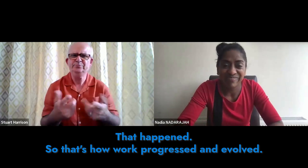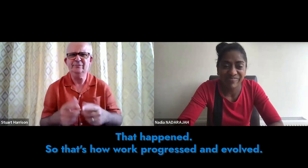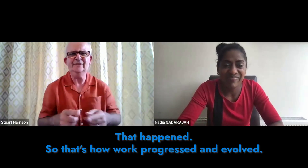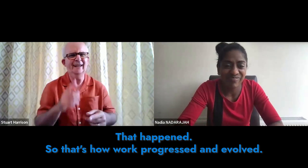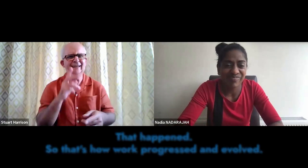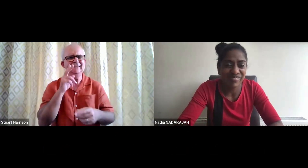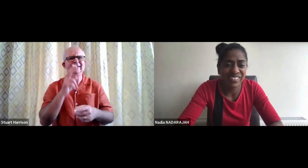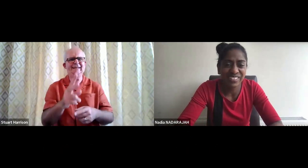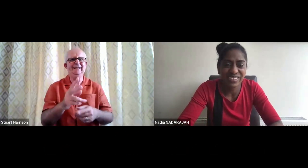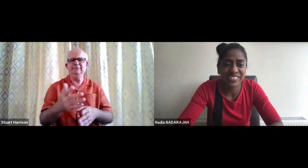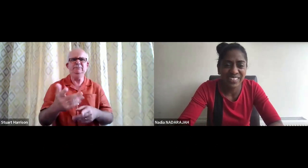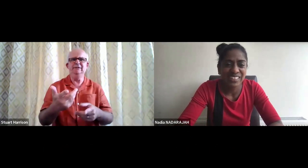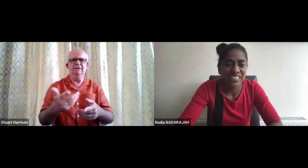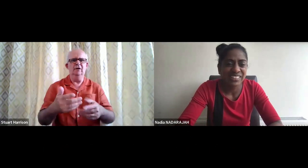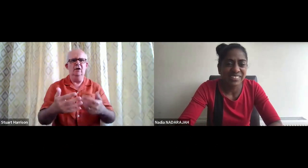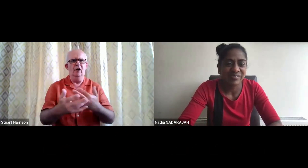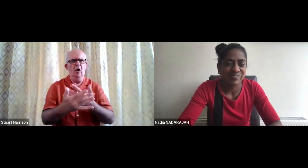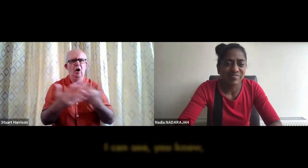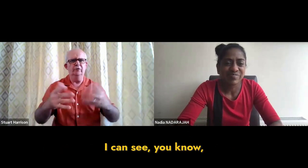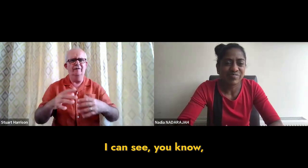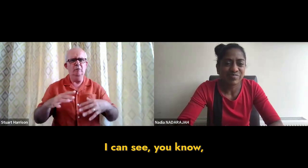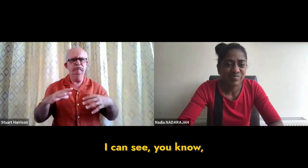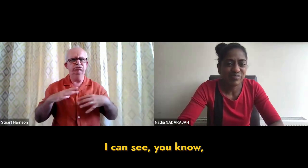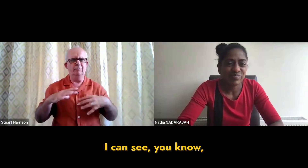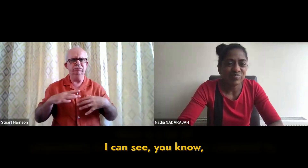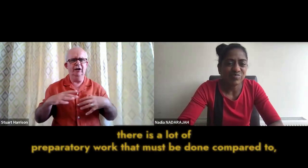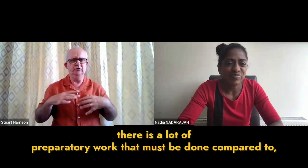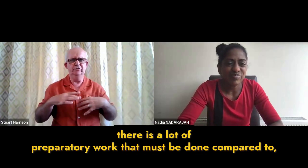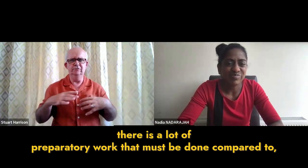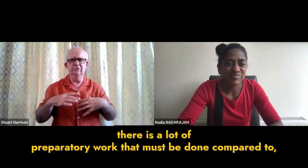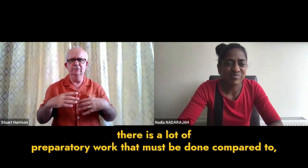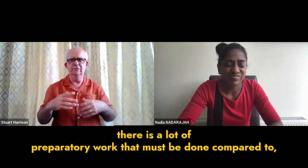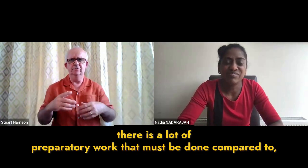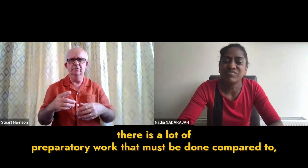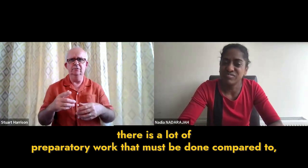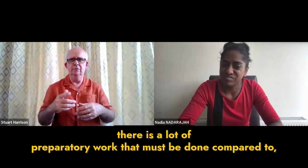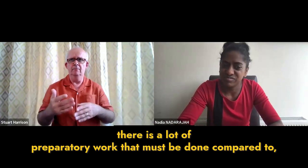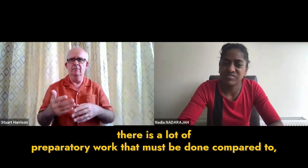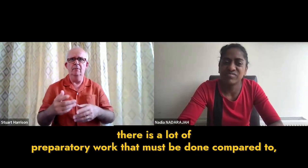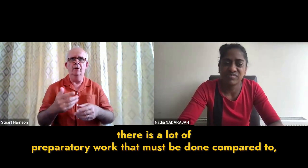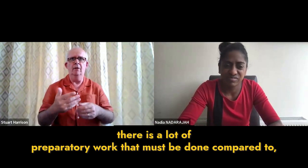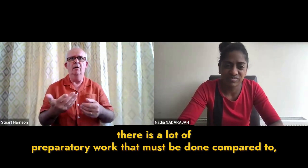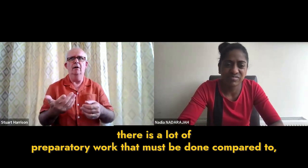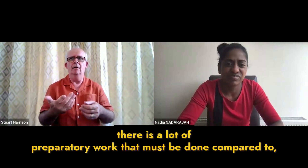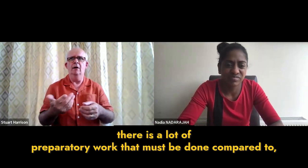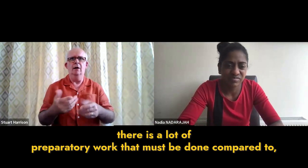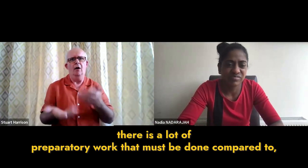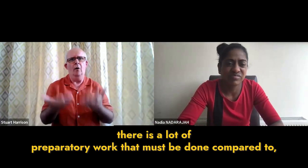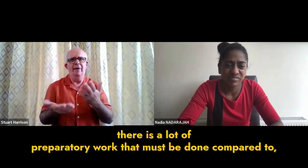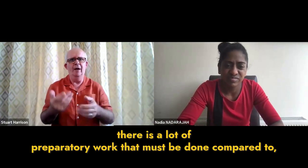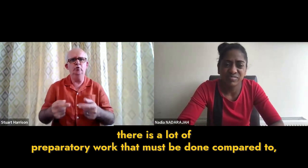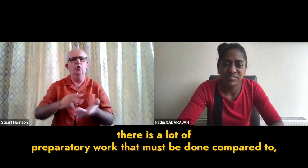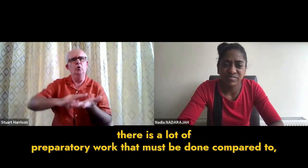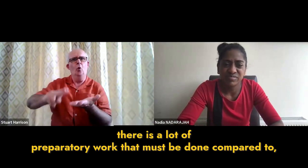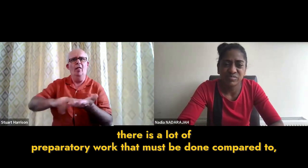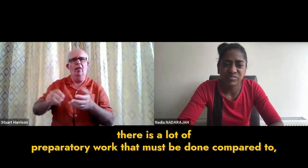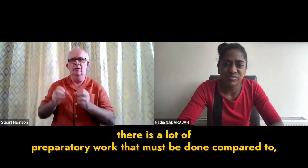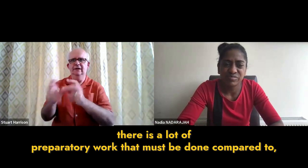progressed and evolved. I can see, there's a lot of preparatory work that must be